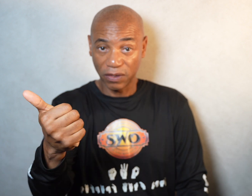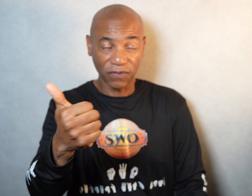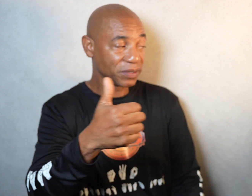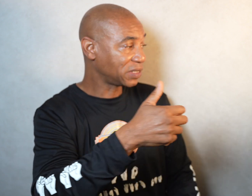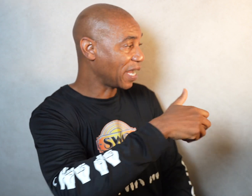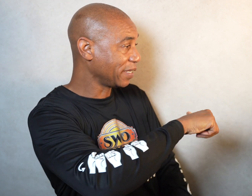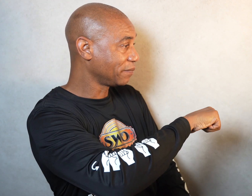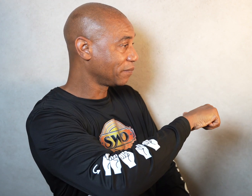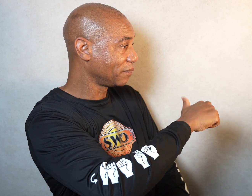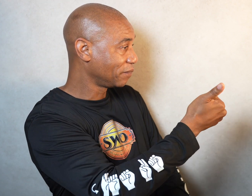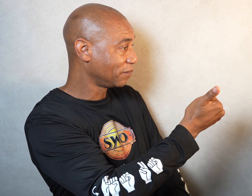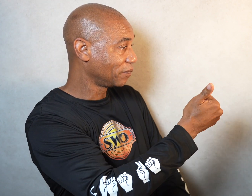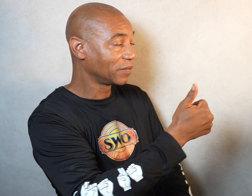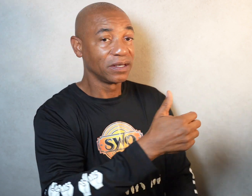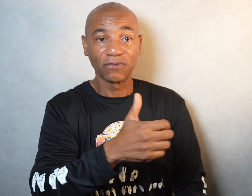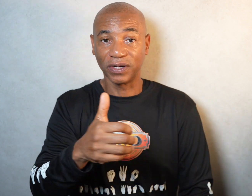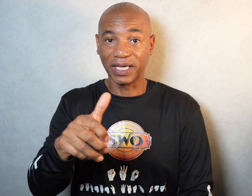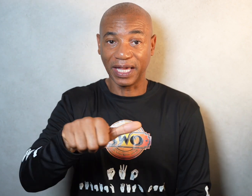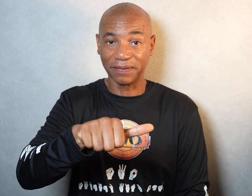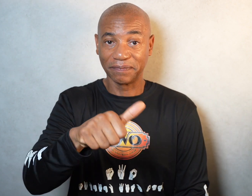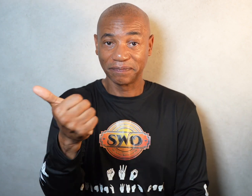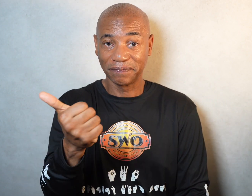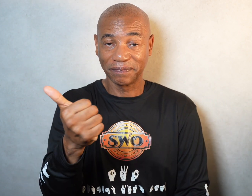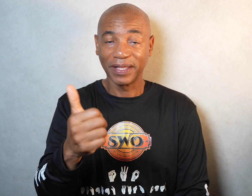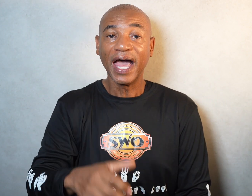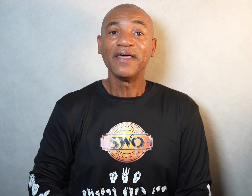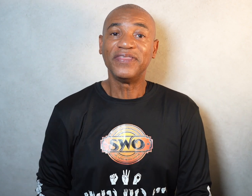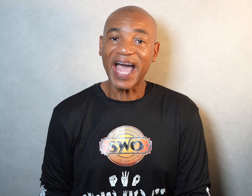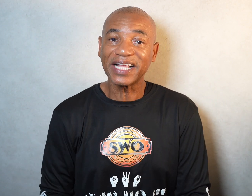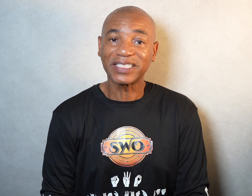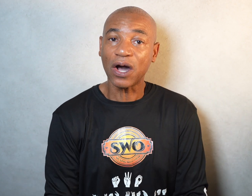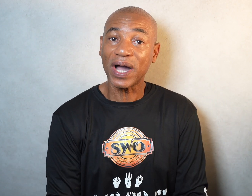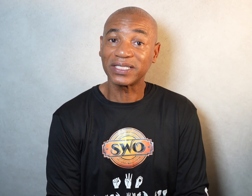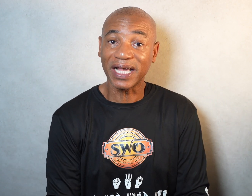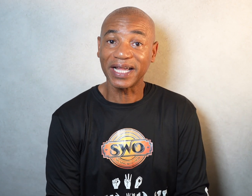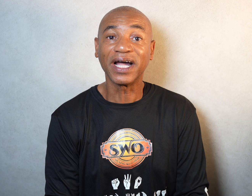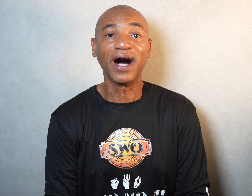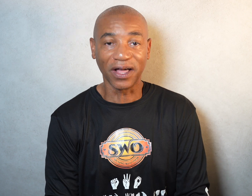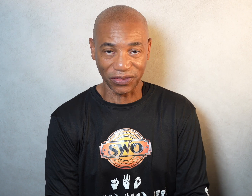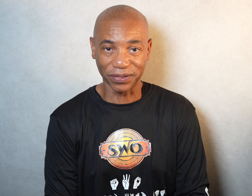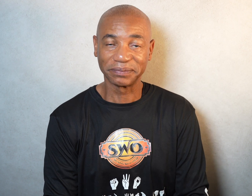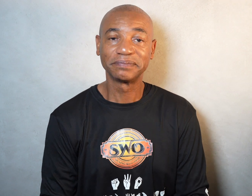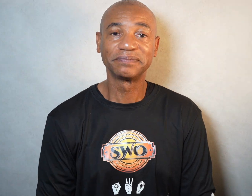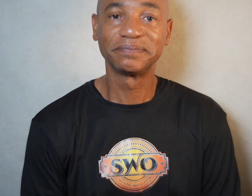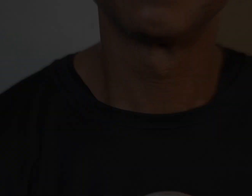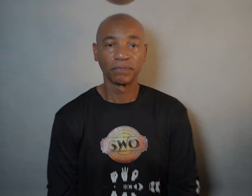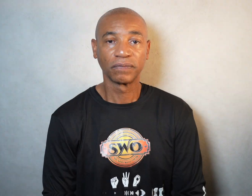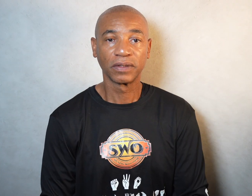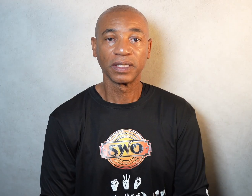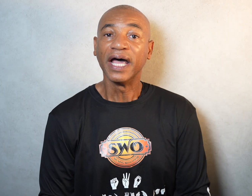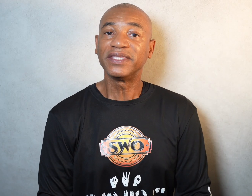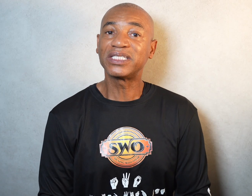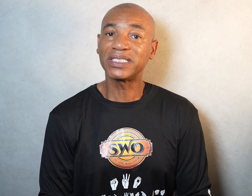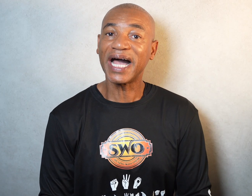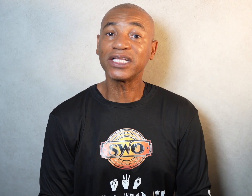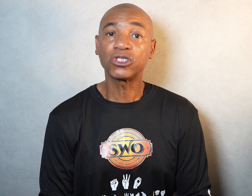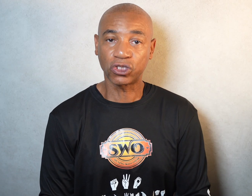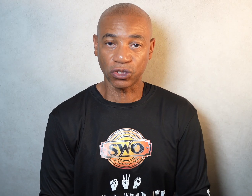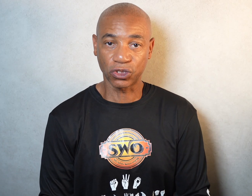From the side, front again. That is how I sign other. The sign